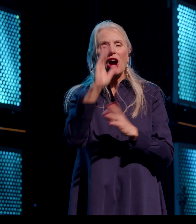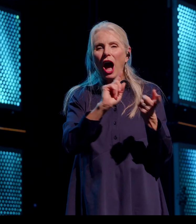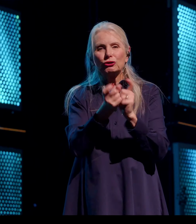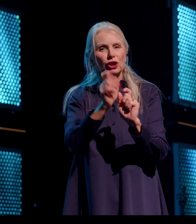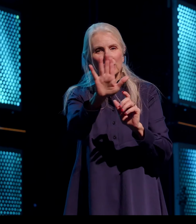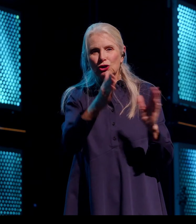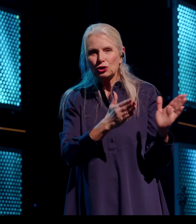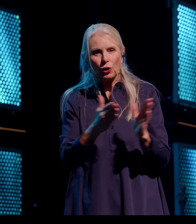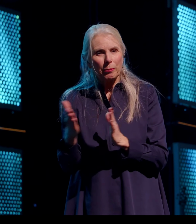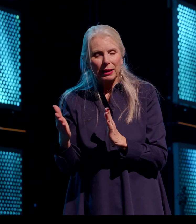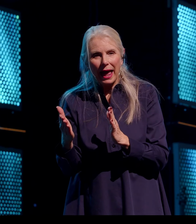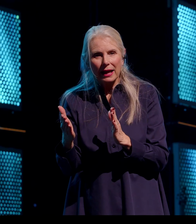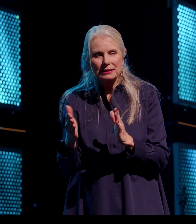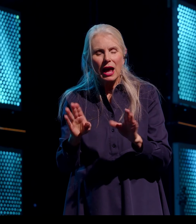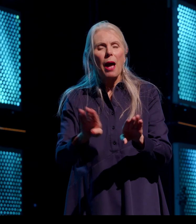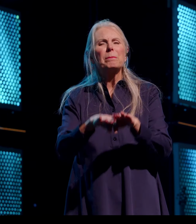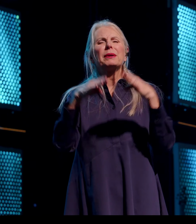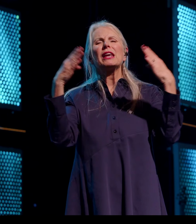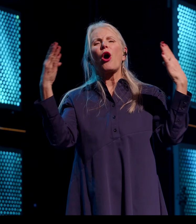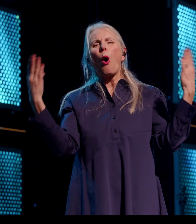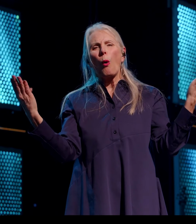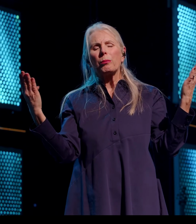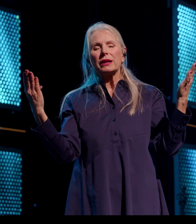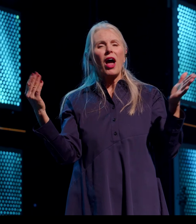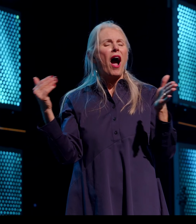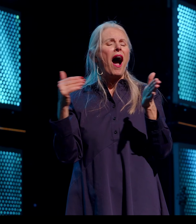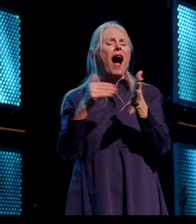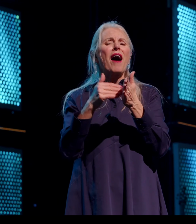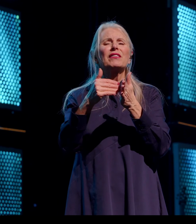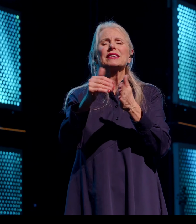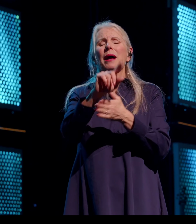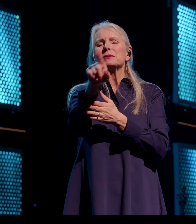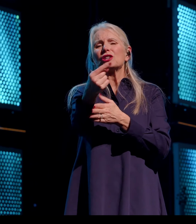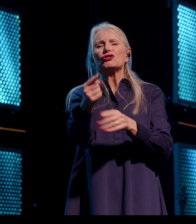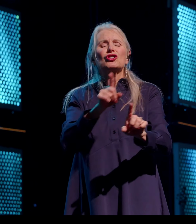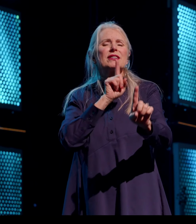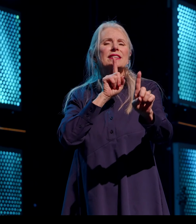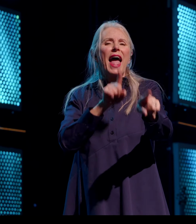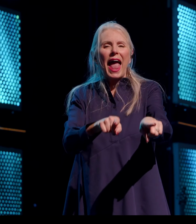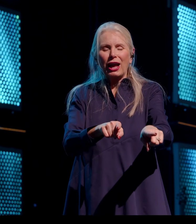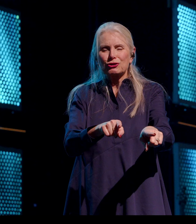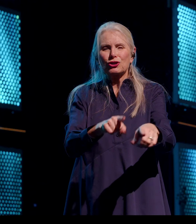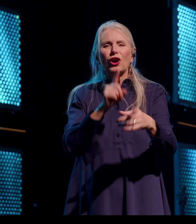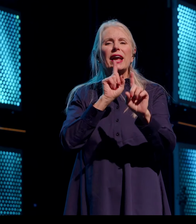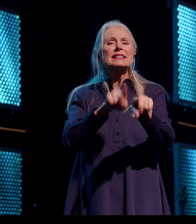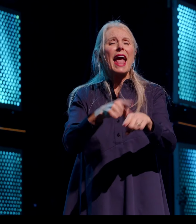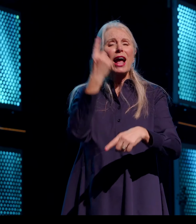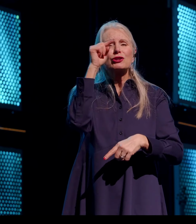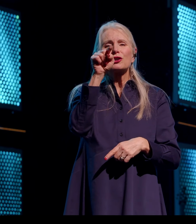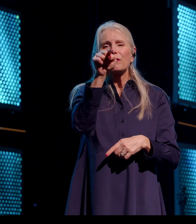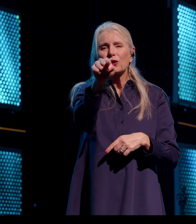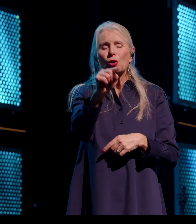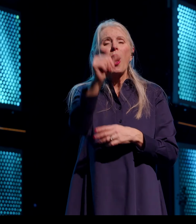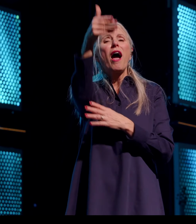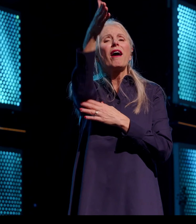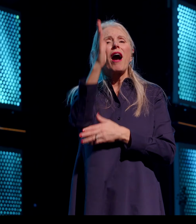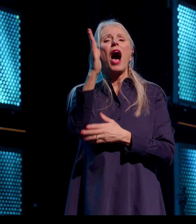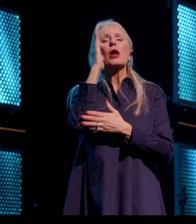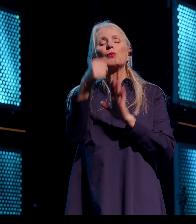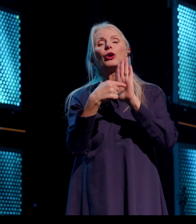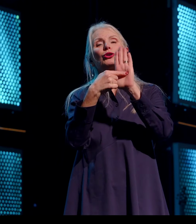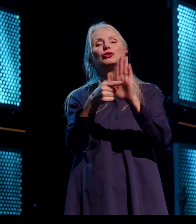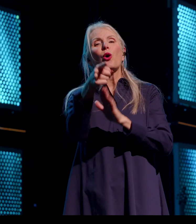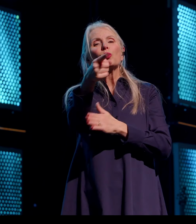but be open to what he's doing. Many times it's just an answer. It's an answer for you. God will show you